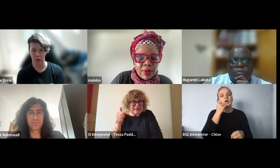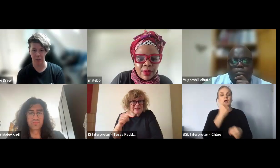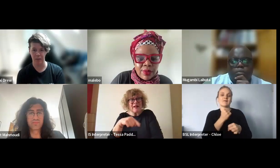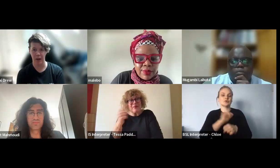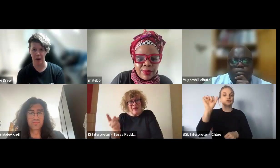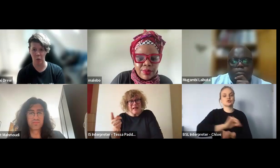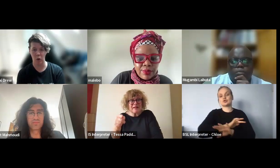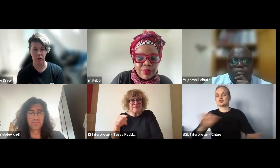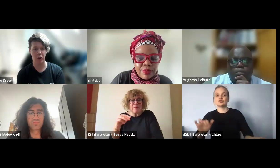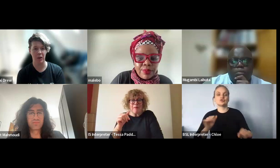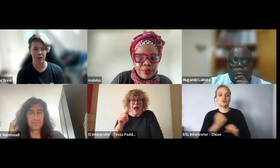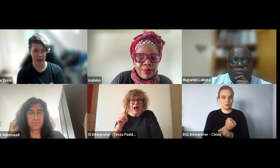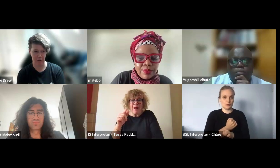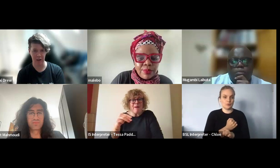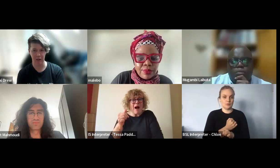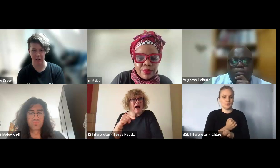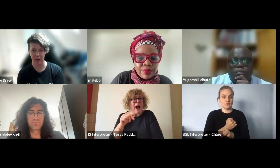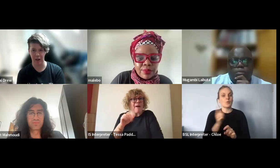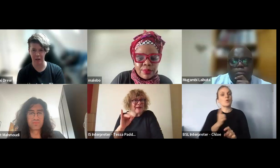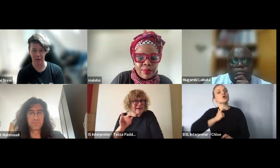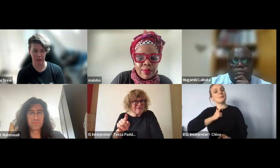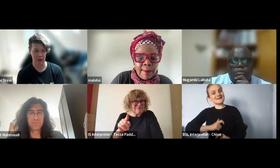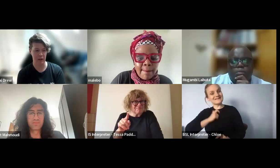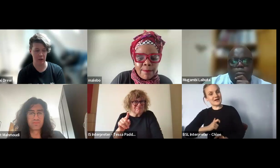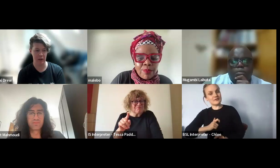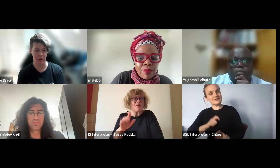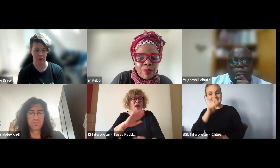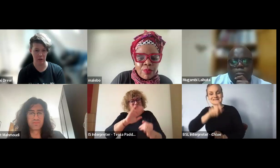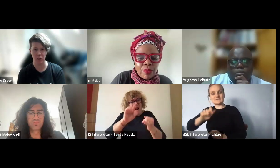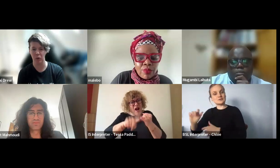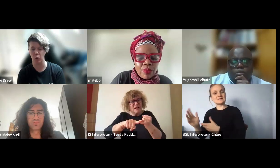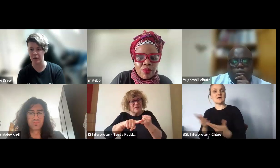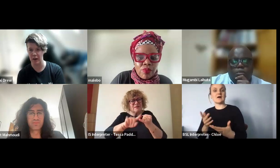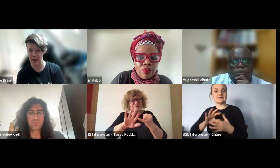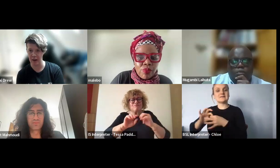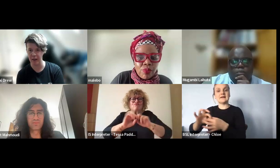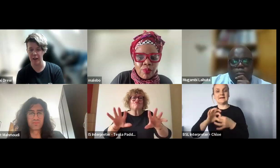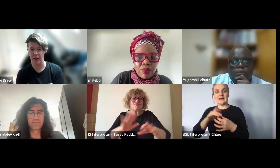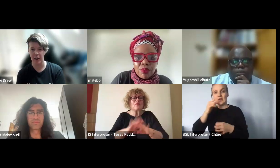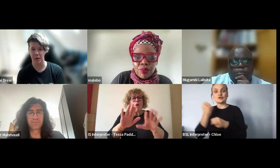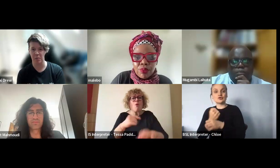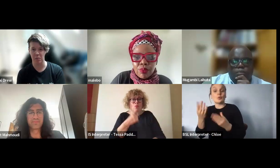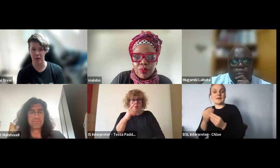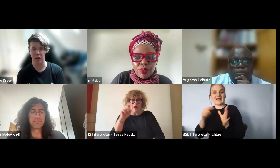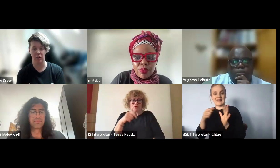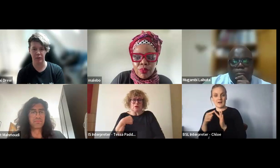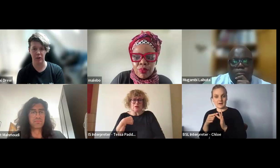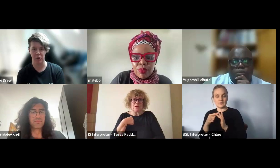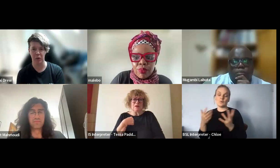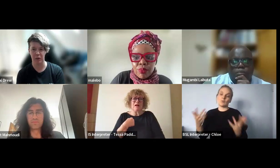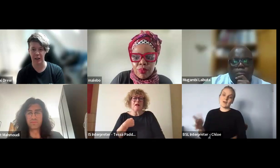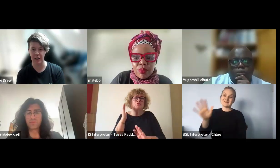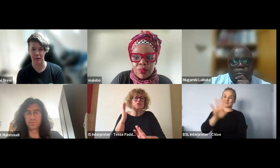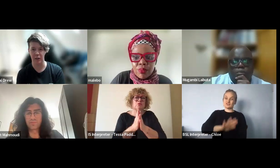not do, what should humanitarians and civil society organizations do with AI? My general